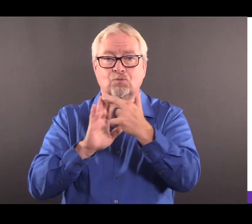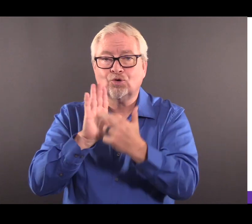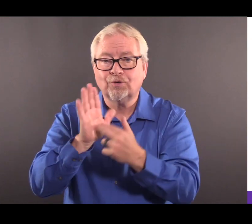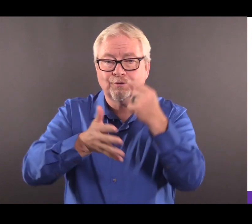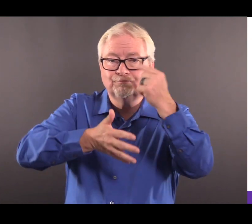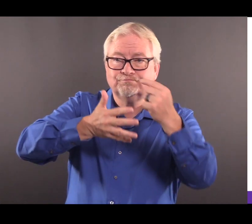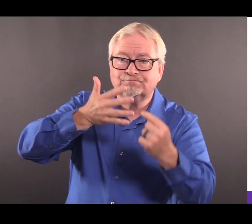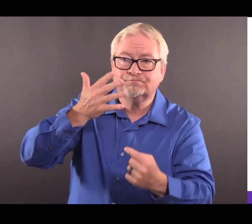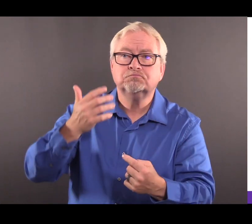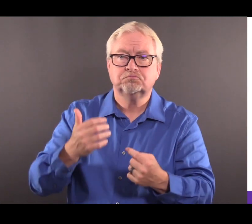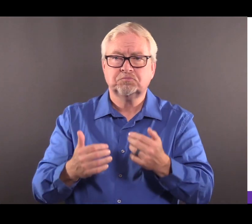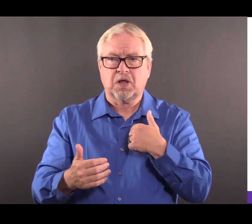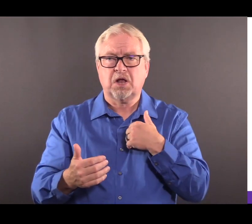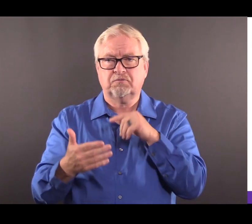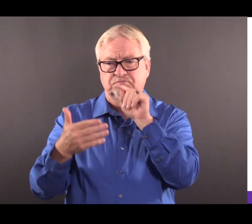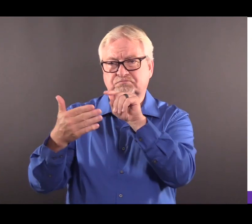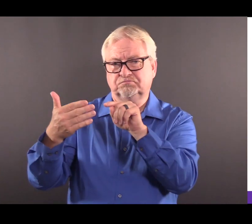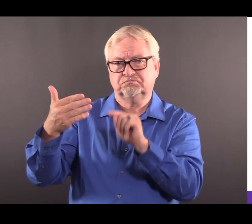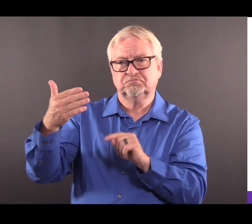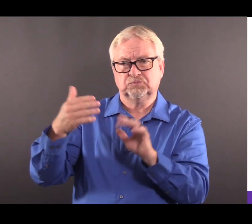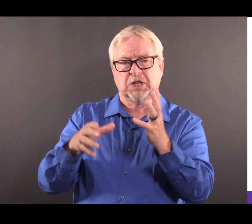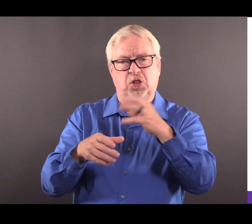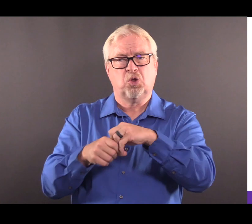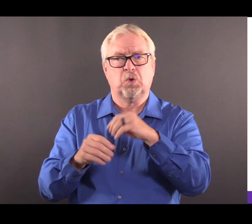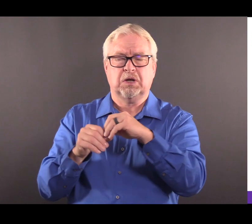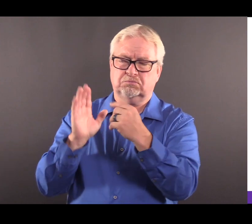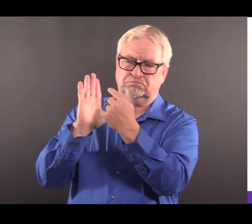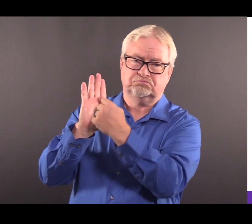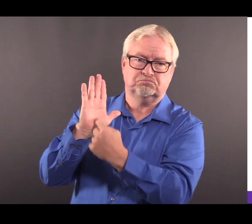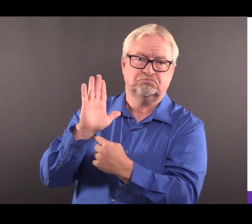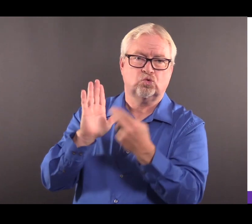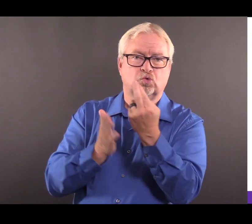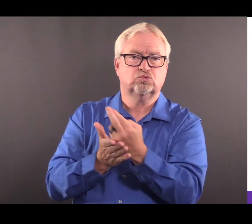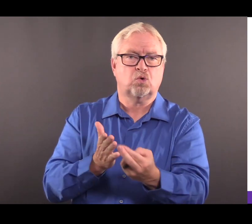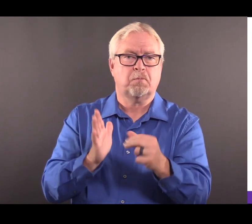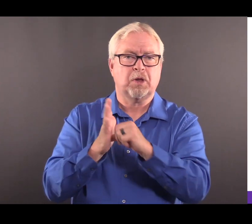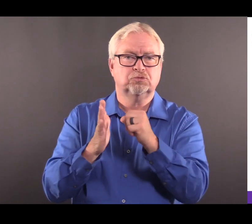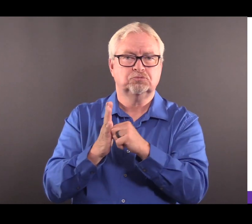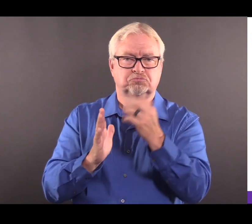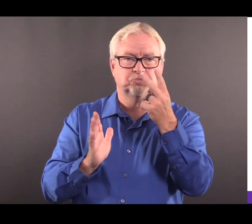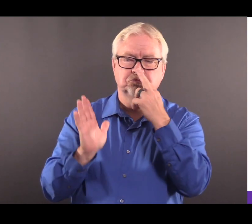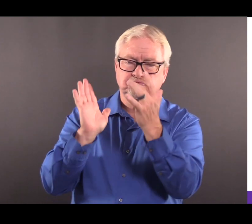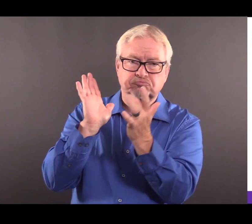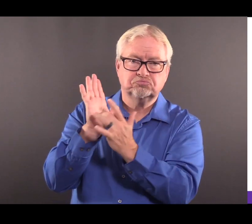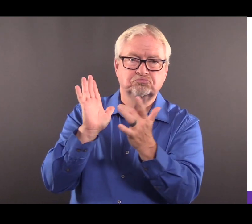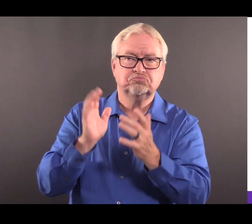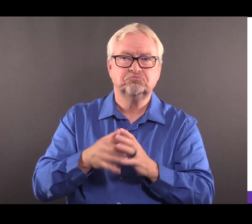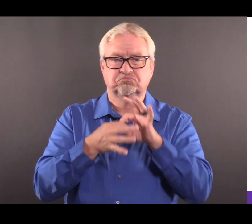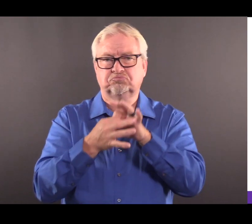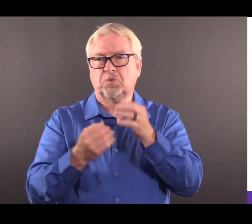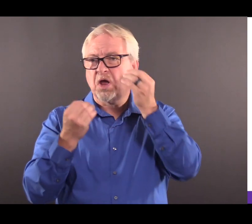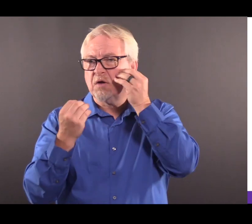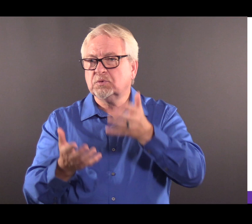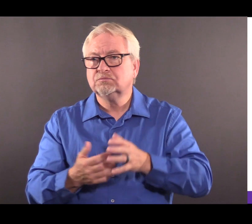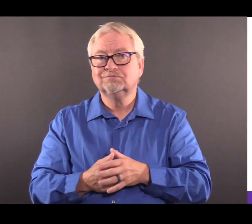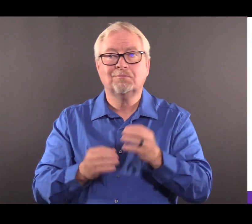data standards. A link to these documents is included in the resource page connected to this session, along